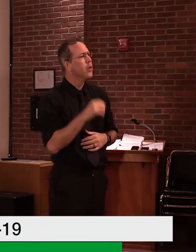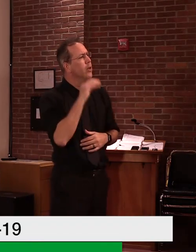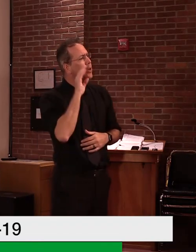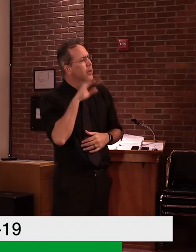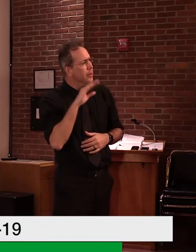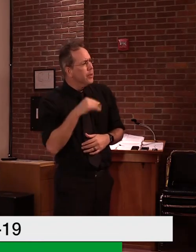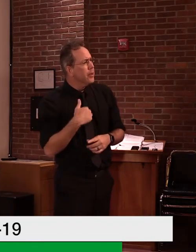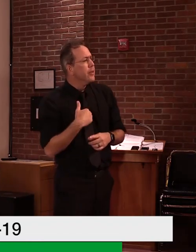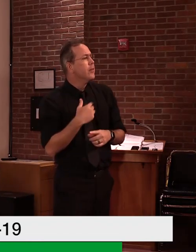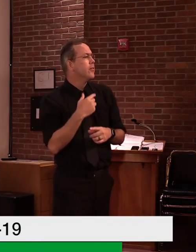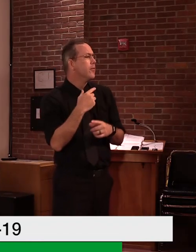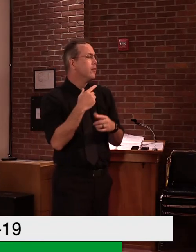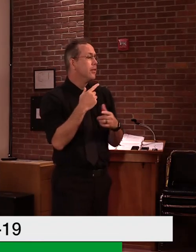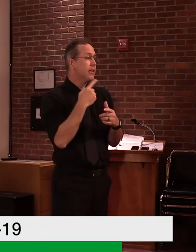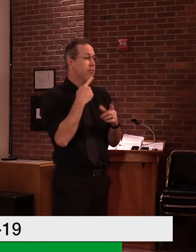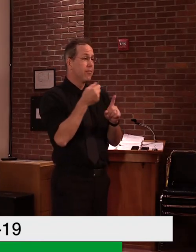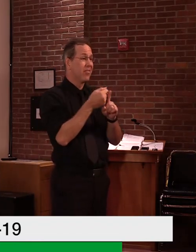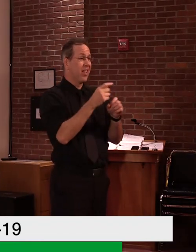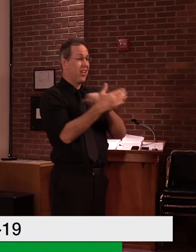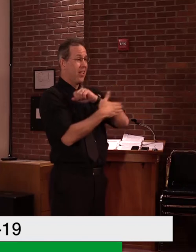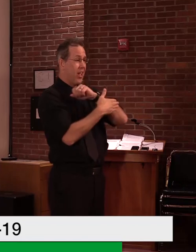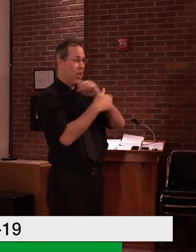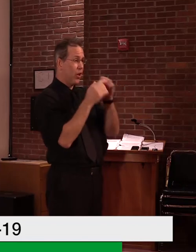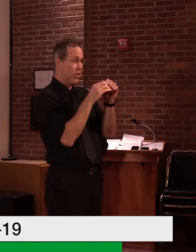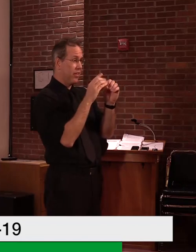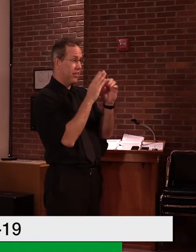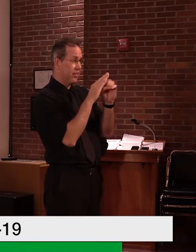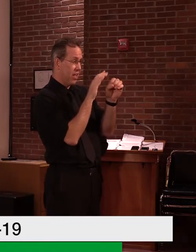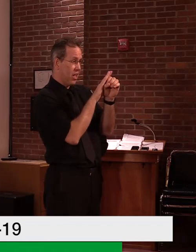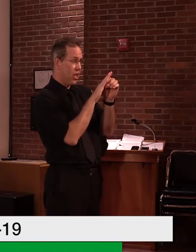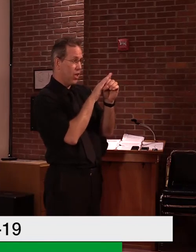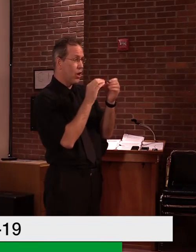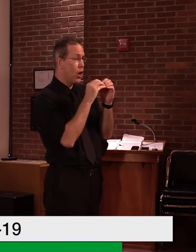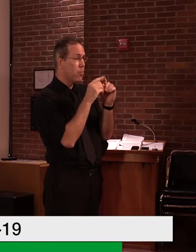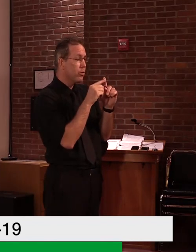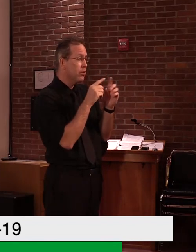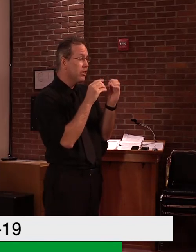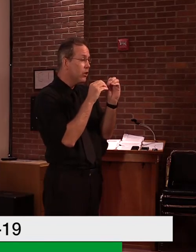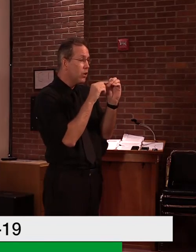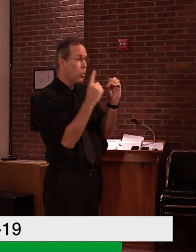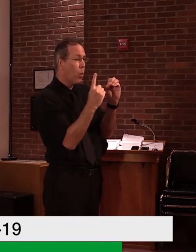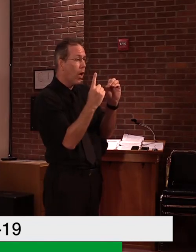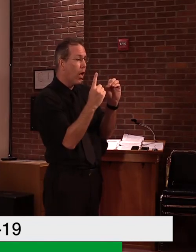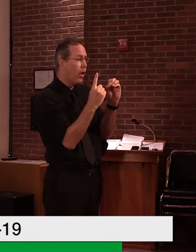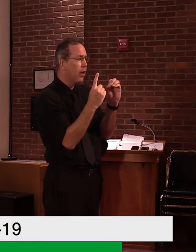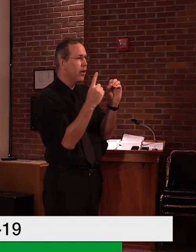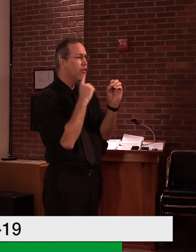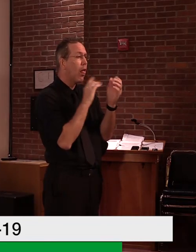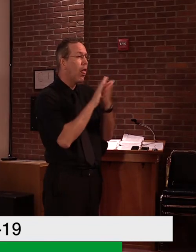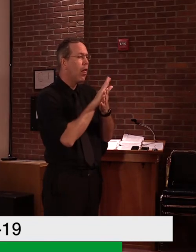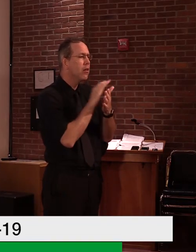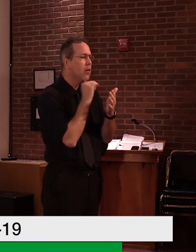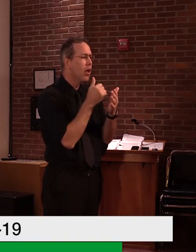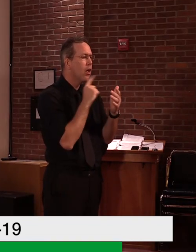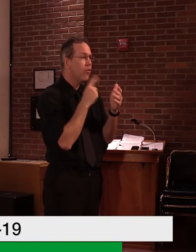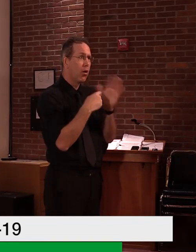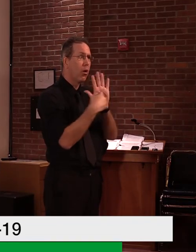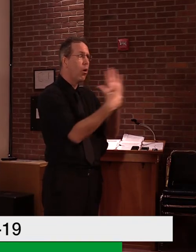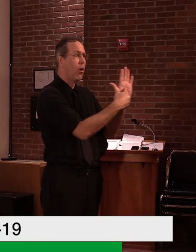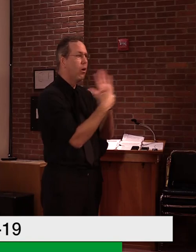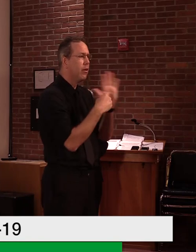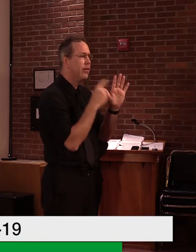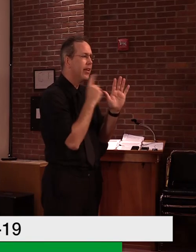0 to 1 case in a particular locale, we have to be very careful about publication of public health